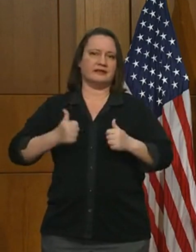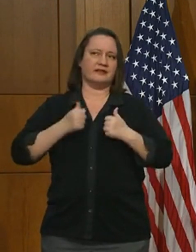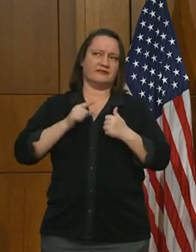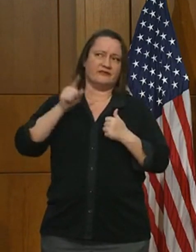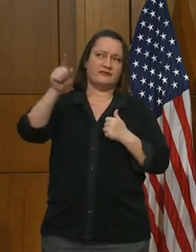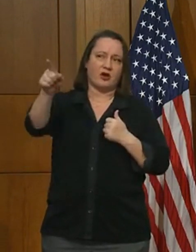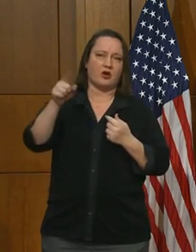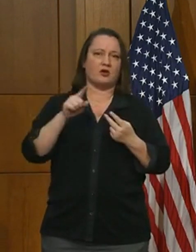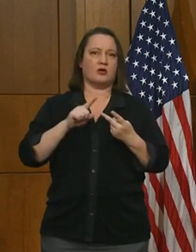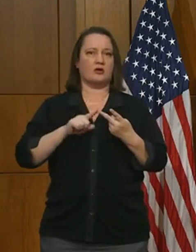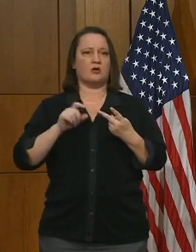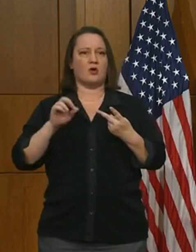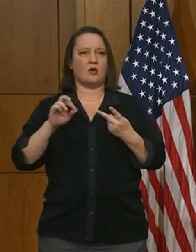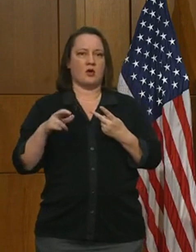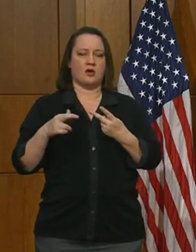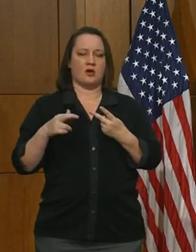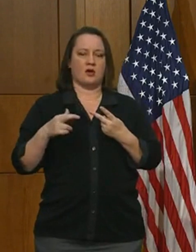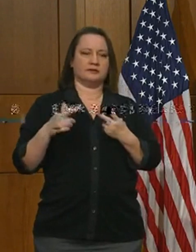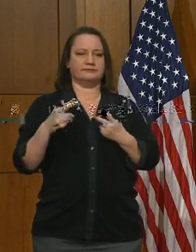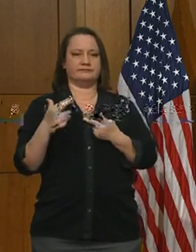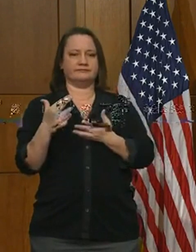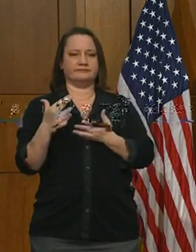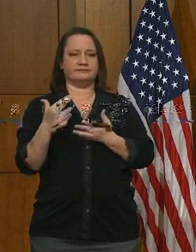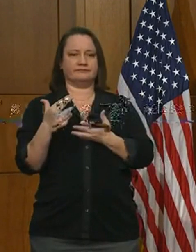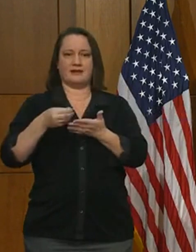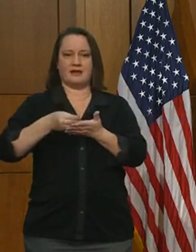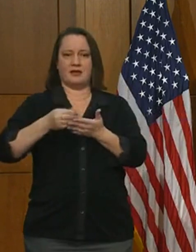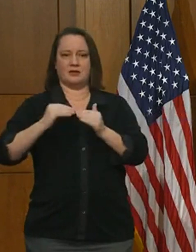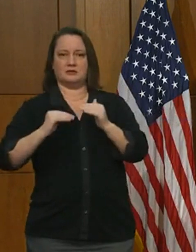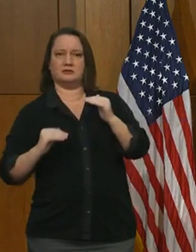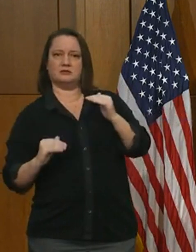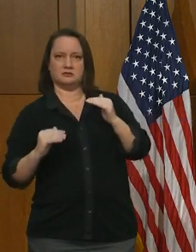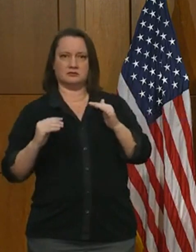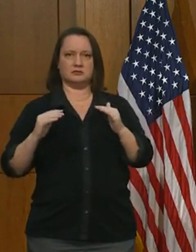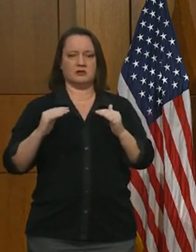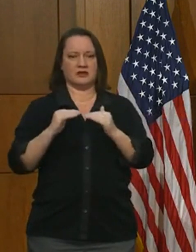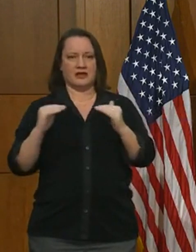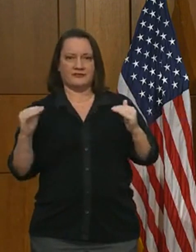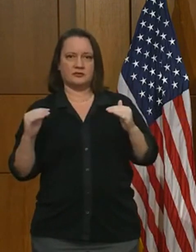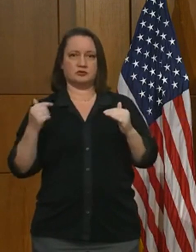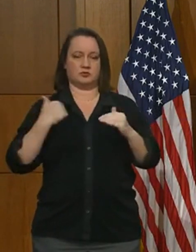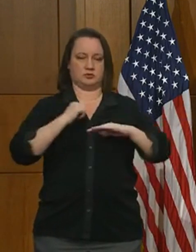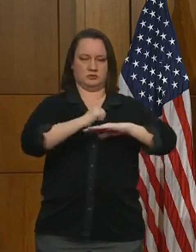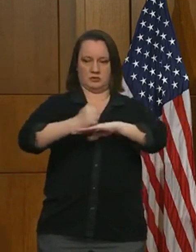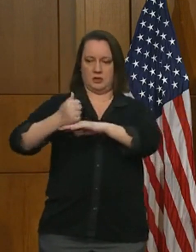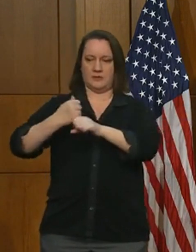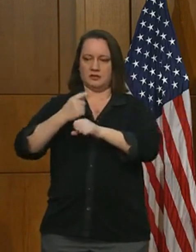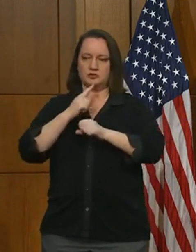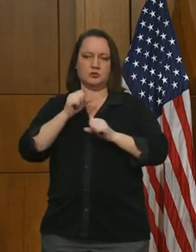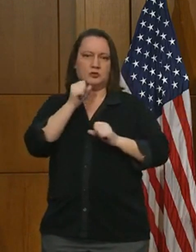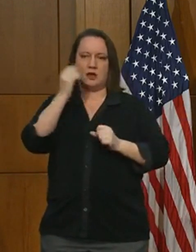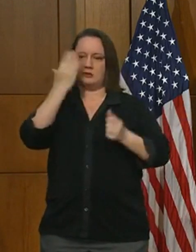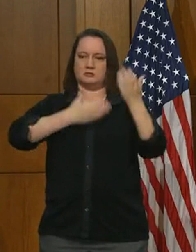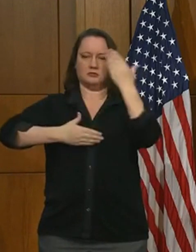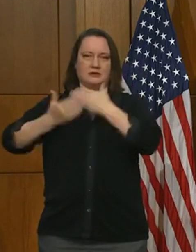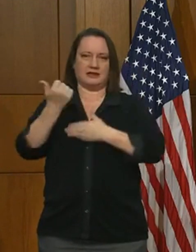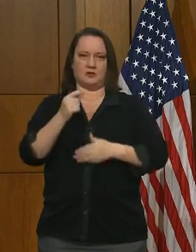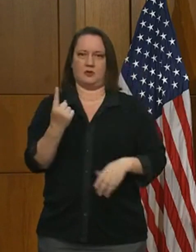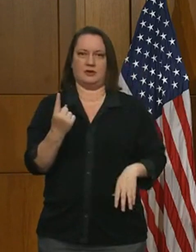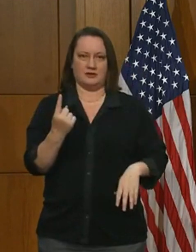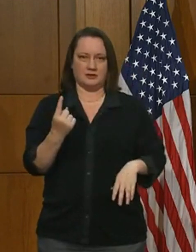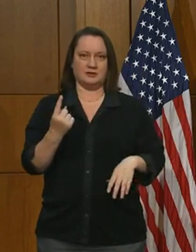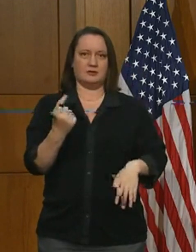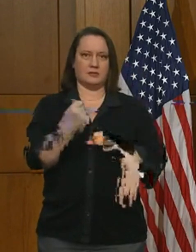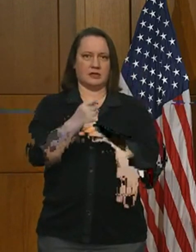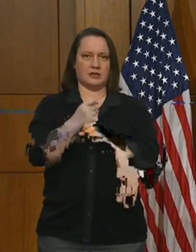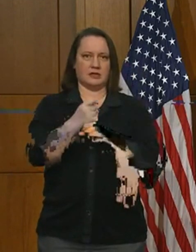where the infections are right now. So it's a combination of looking at every day where is testing occurring in the state and then adding the public